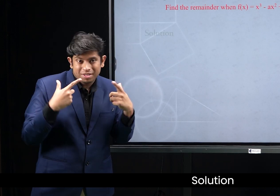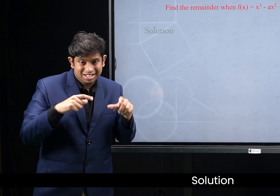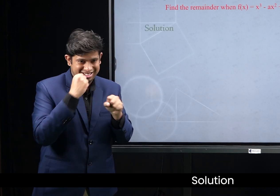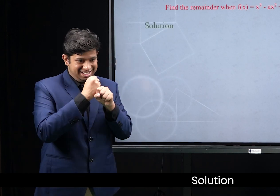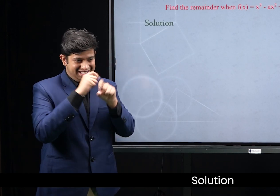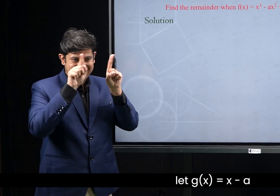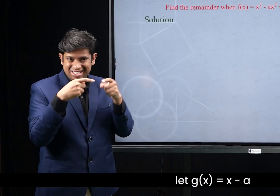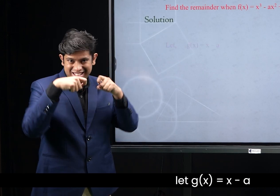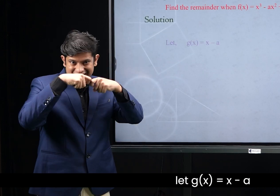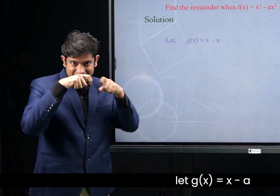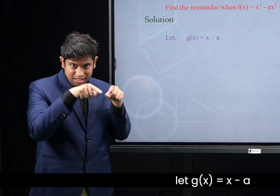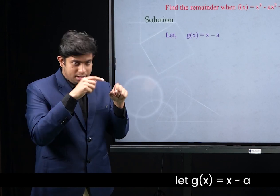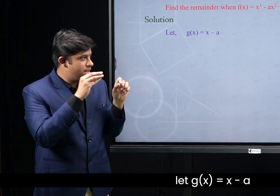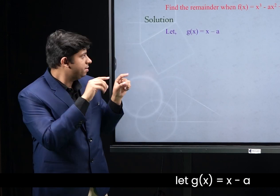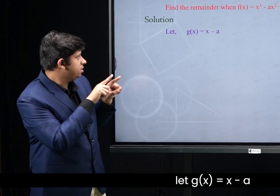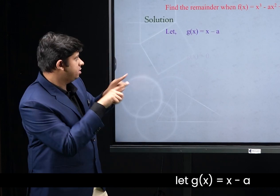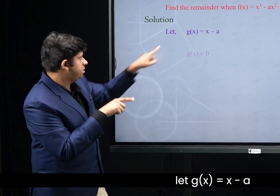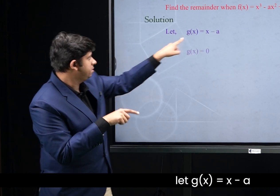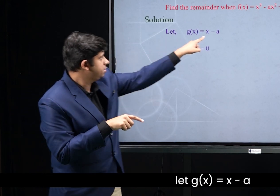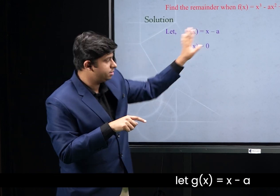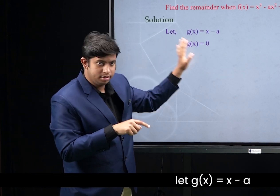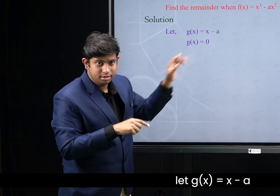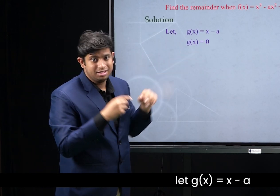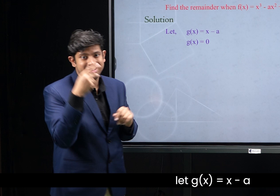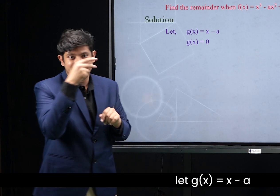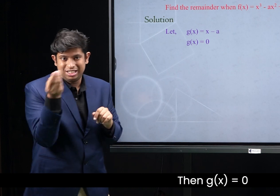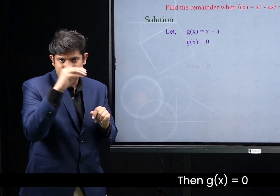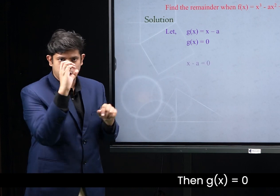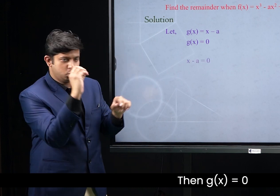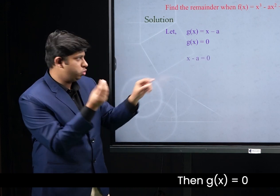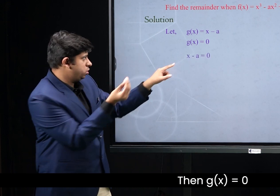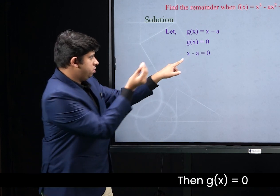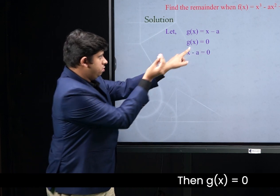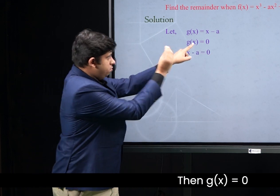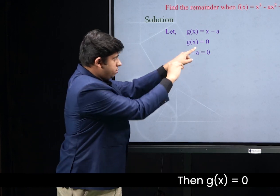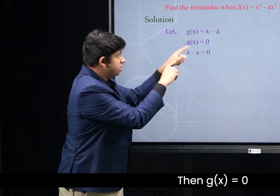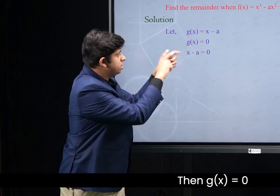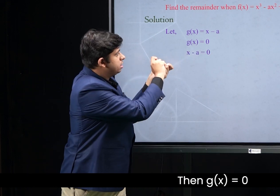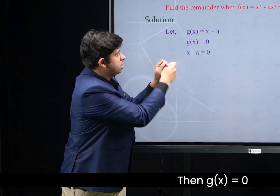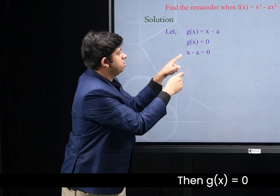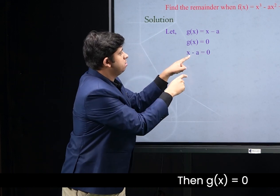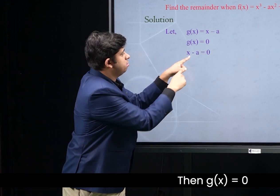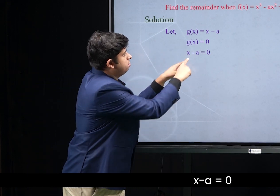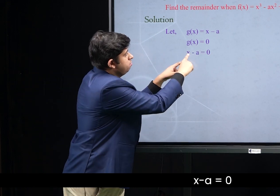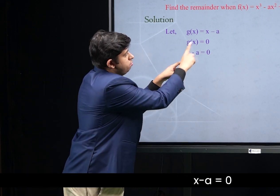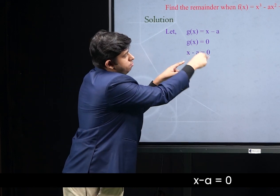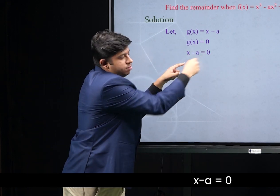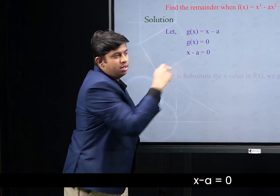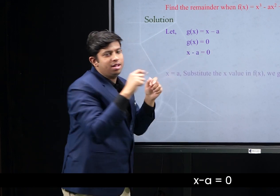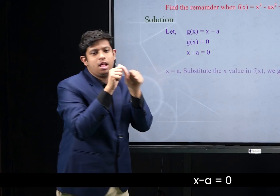Solution. Let g of x is equal to x minus a, then g of x is equal to 0. That is x minus a